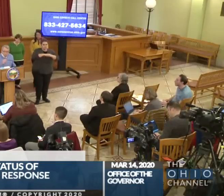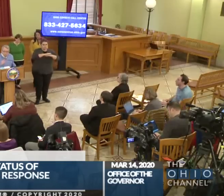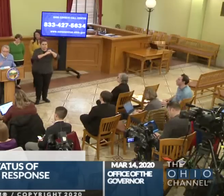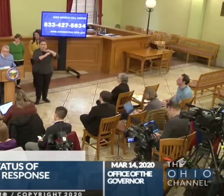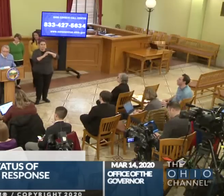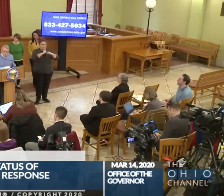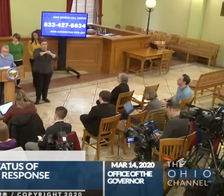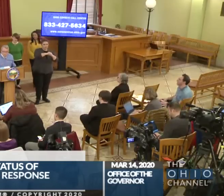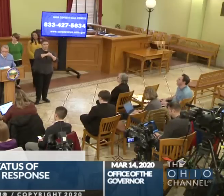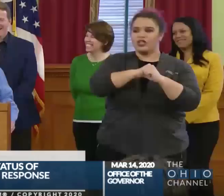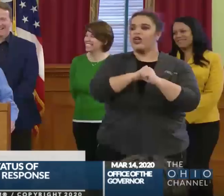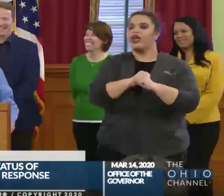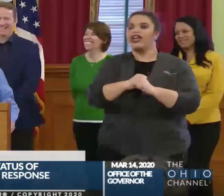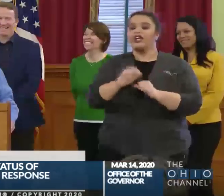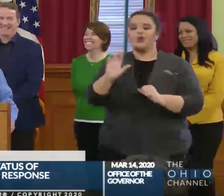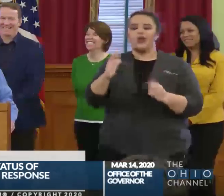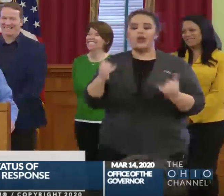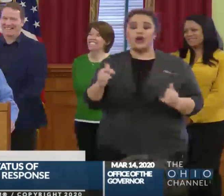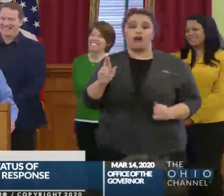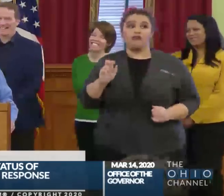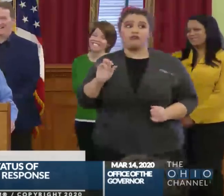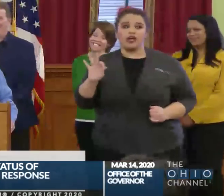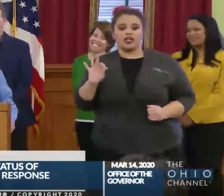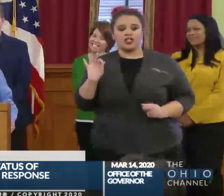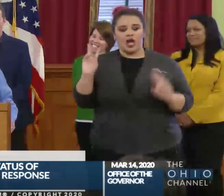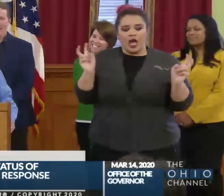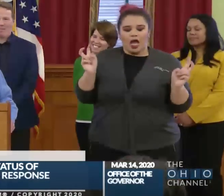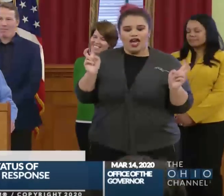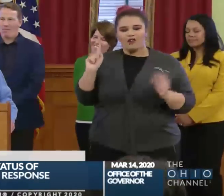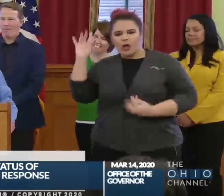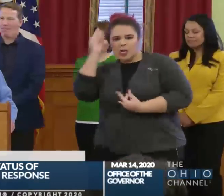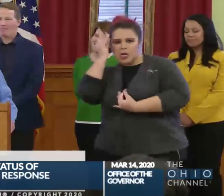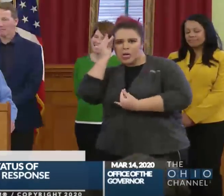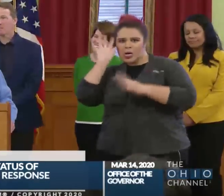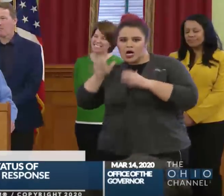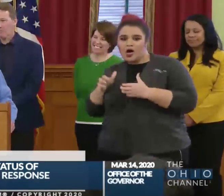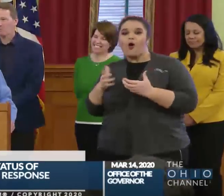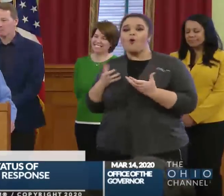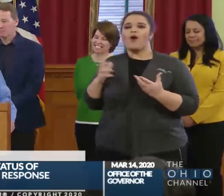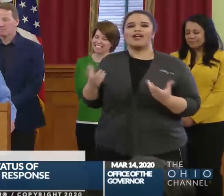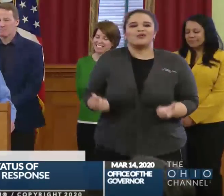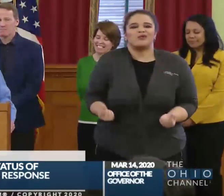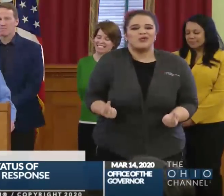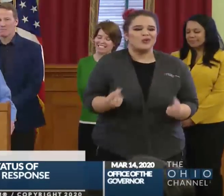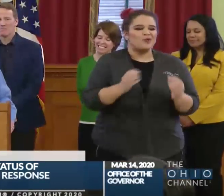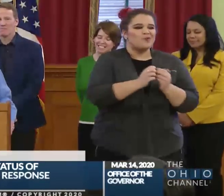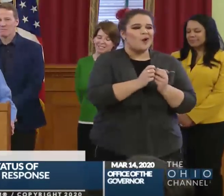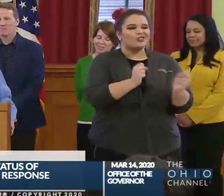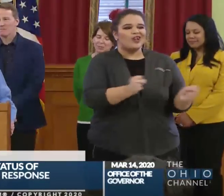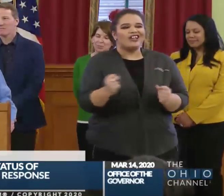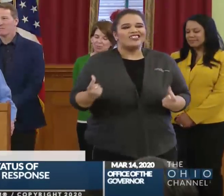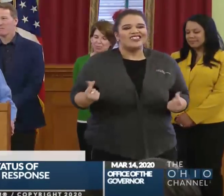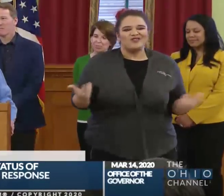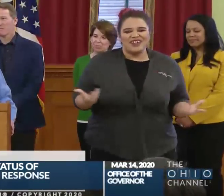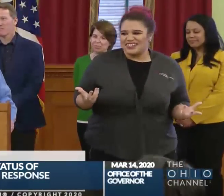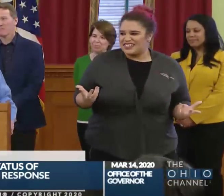I will tell you the truth. I posed that to our team today, and we absolutely did. I ask that question every